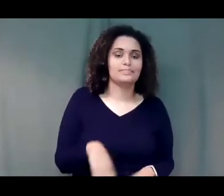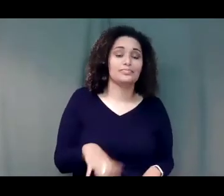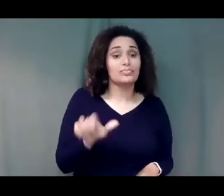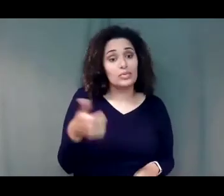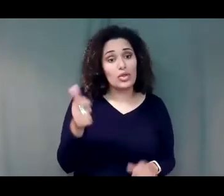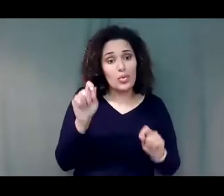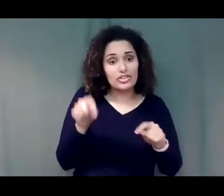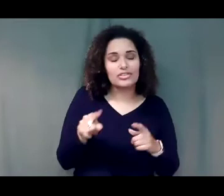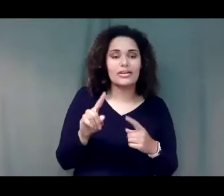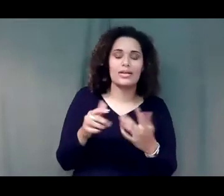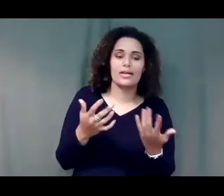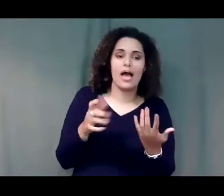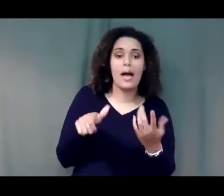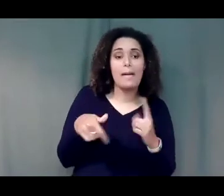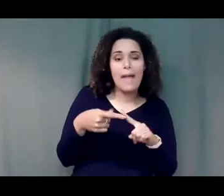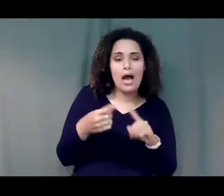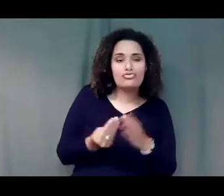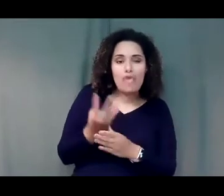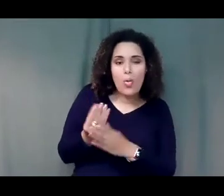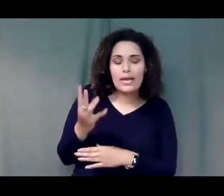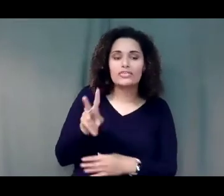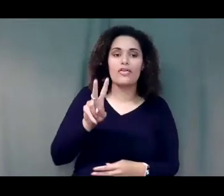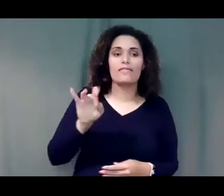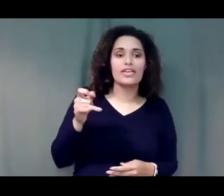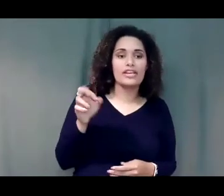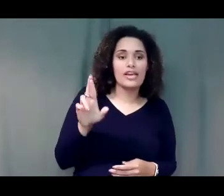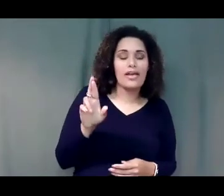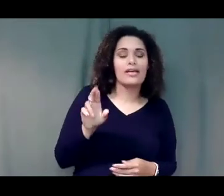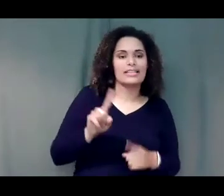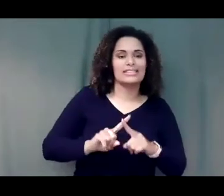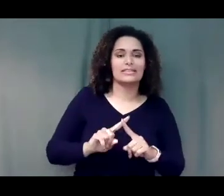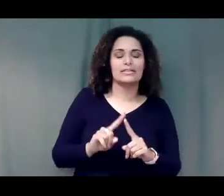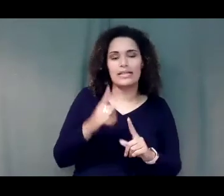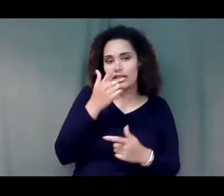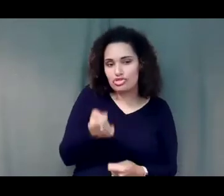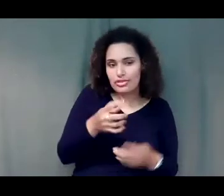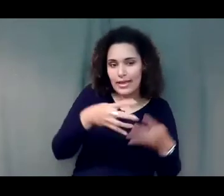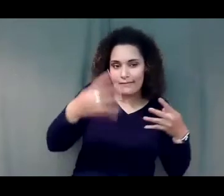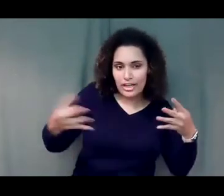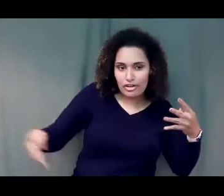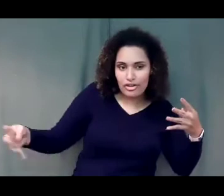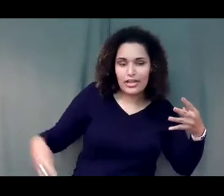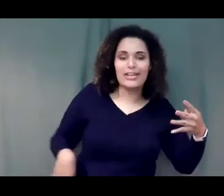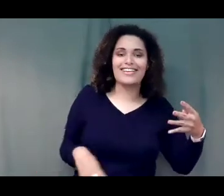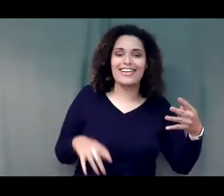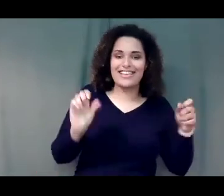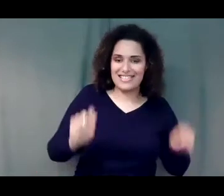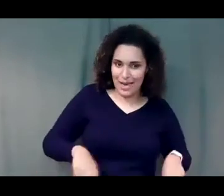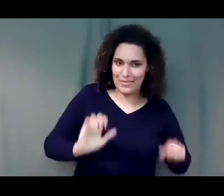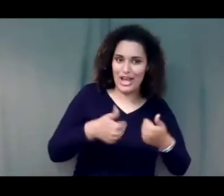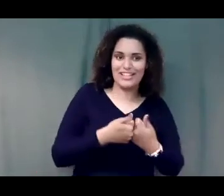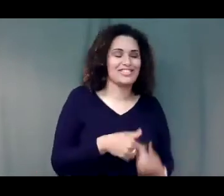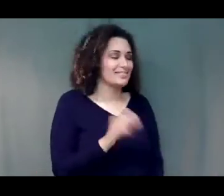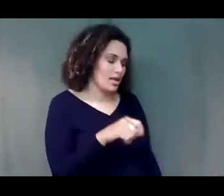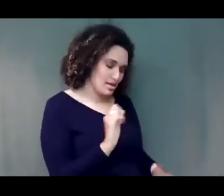it. So Viognier is a little bit interesting in the vineyard. It can be challenging. Viognier in